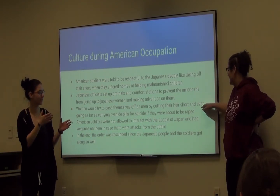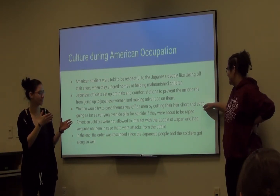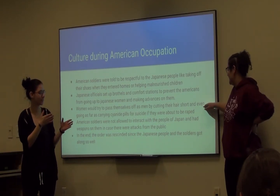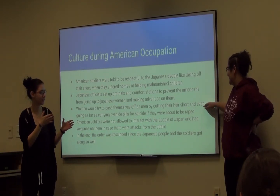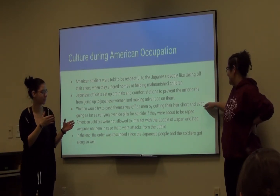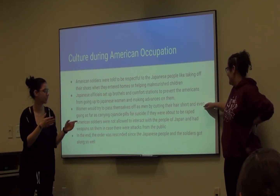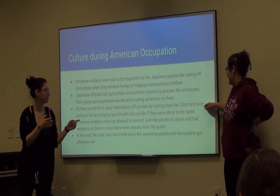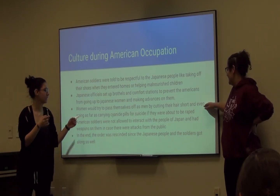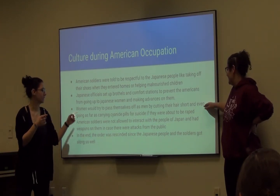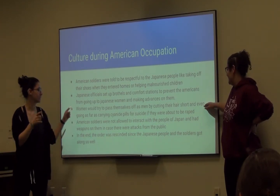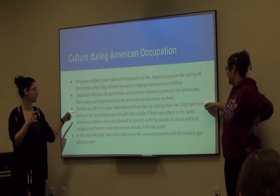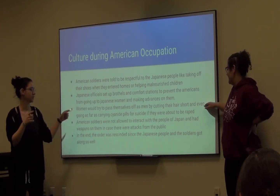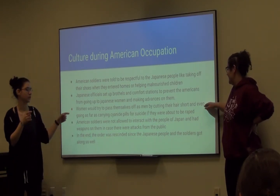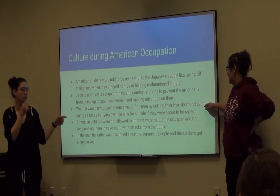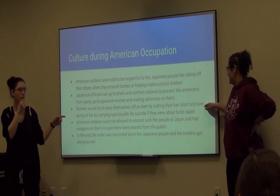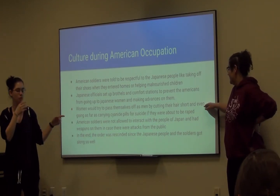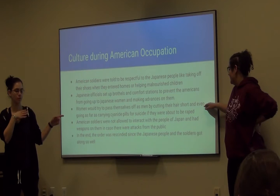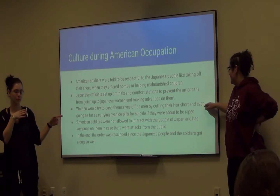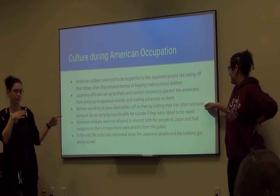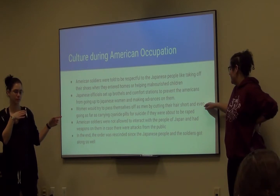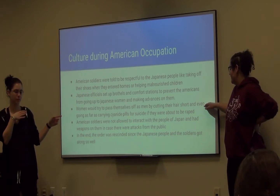to make advances on them.